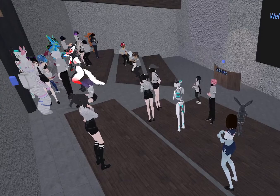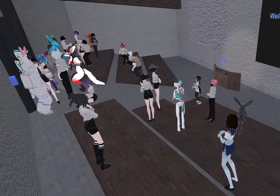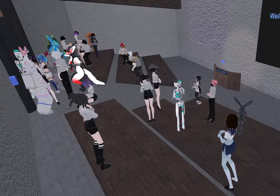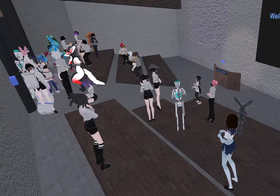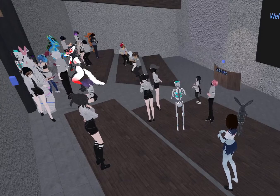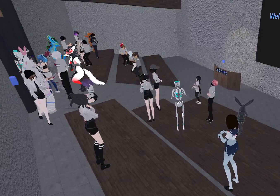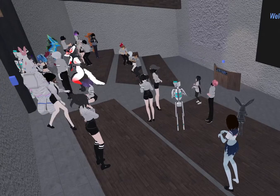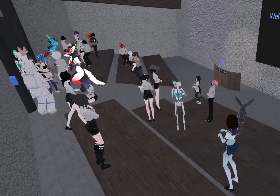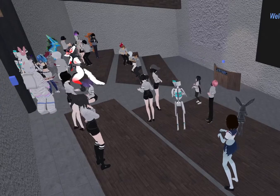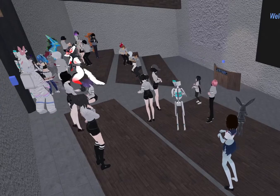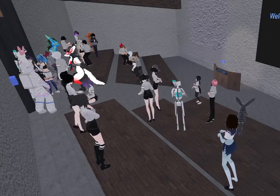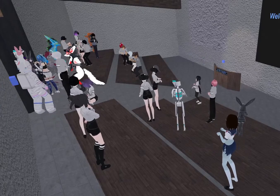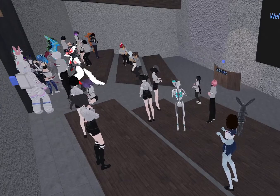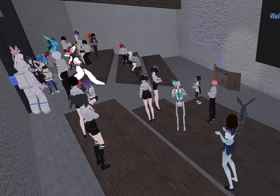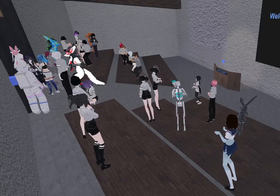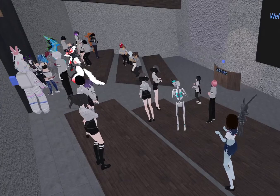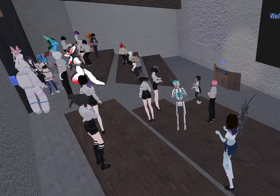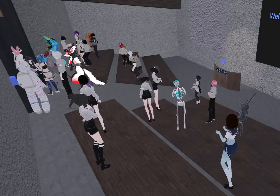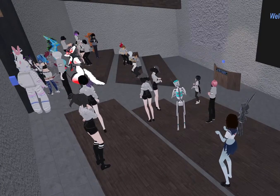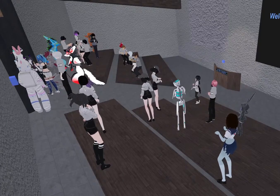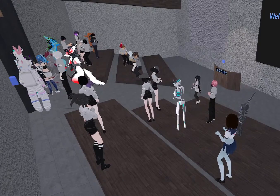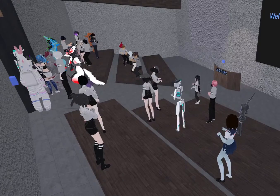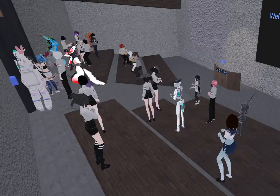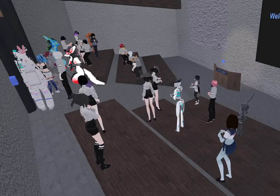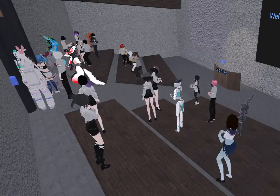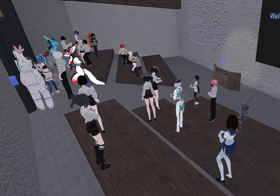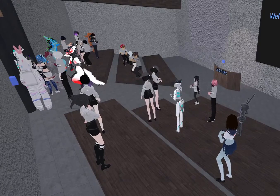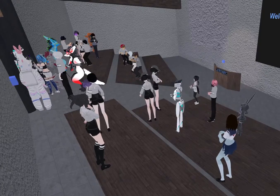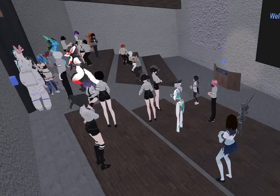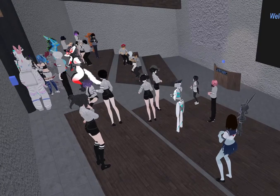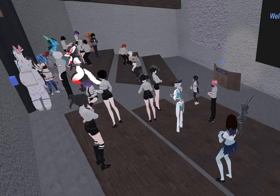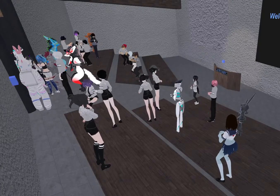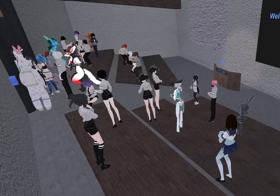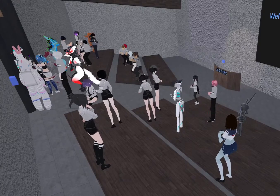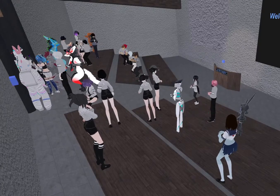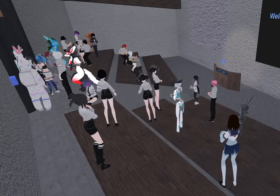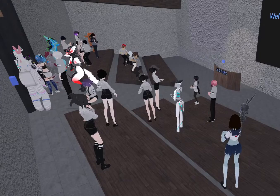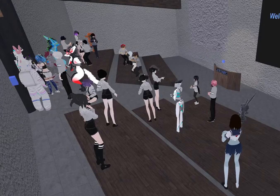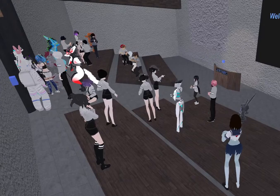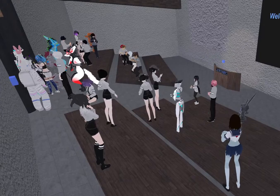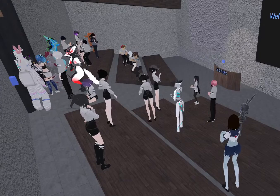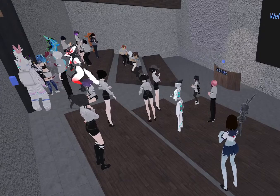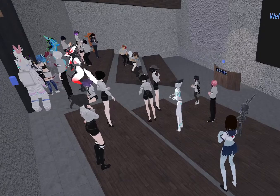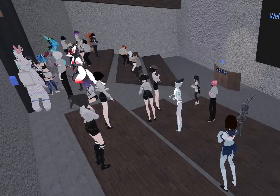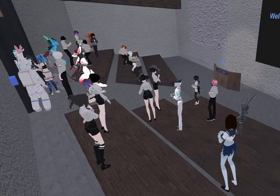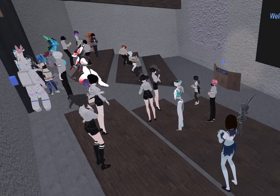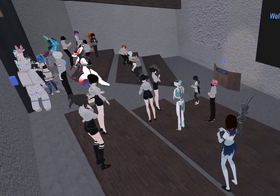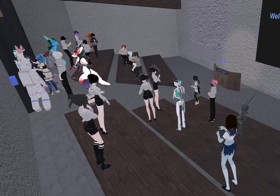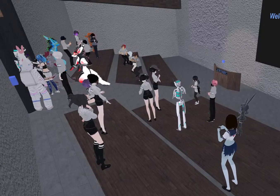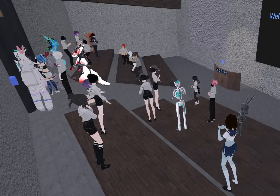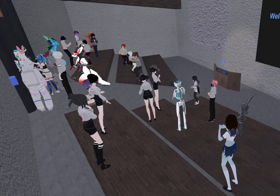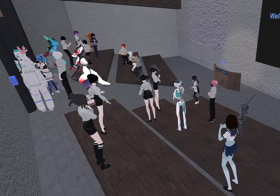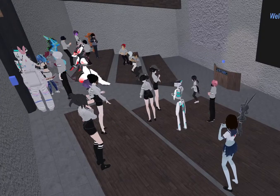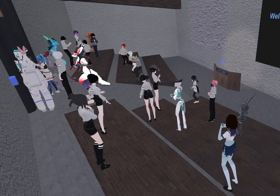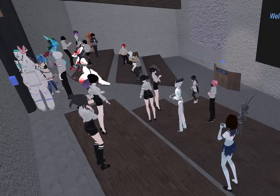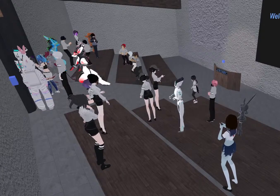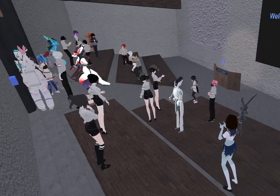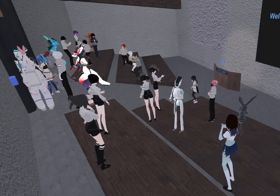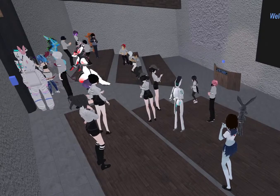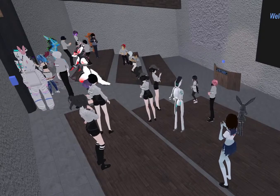At least with the vaccine or injection, you got just the needle and then It's done. it's all